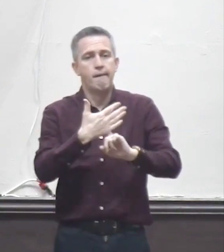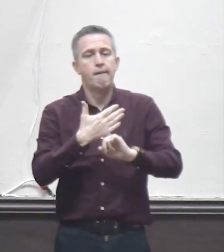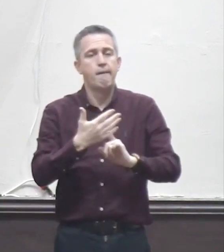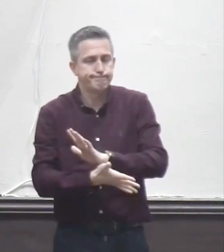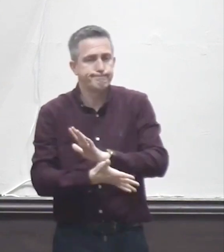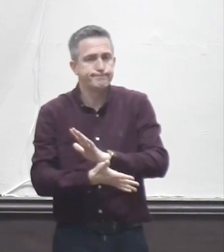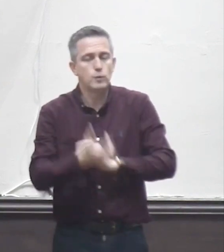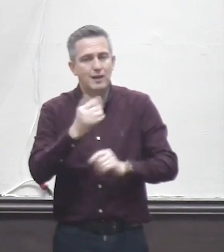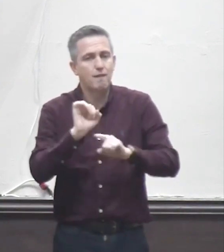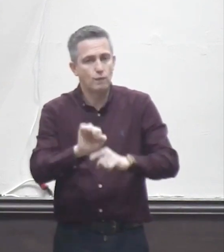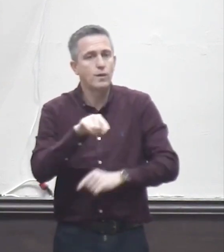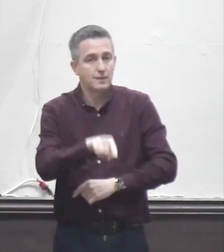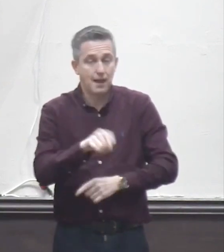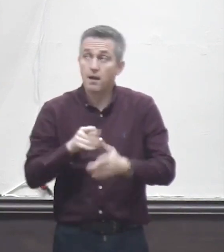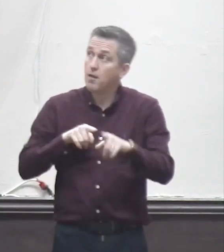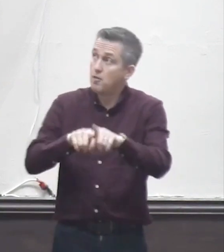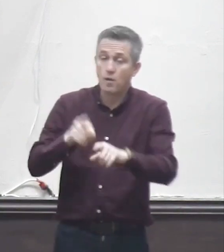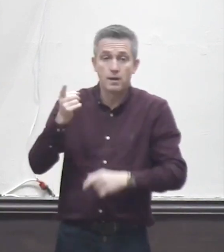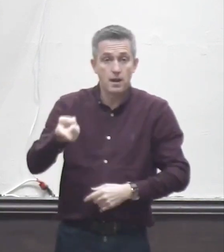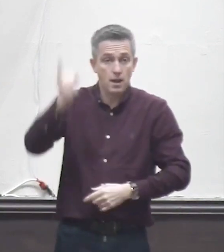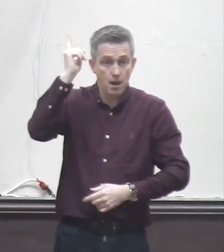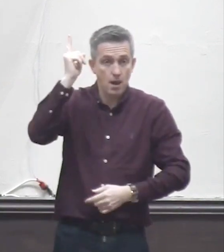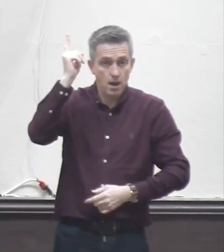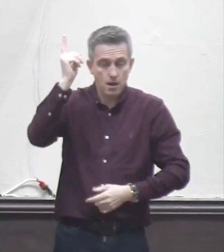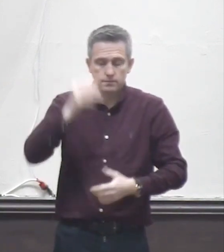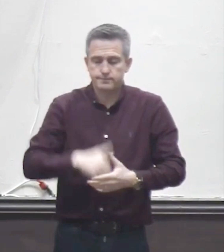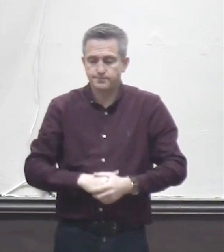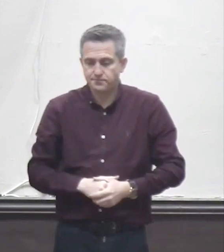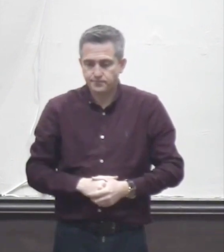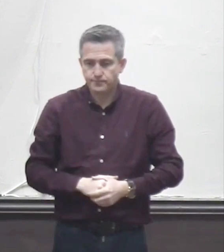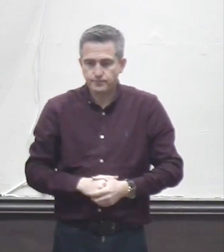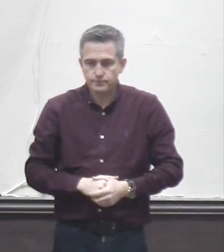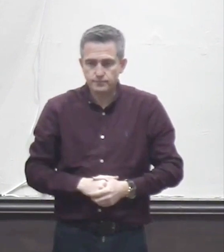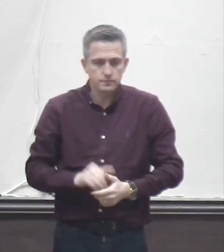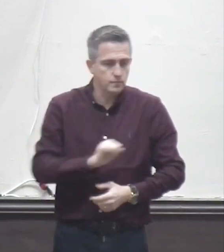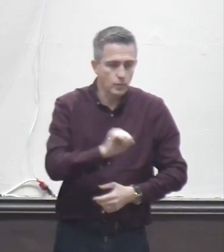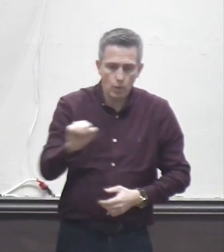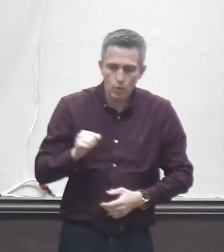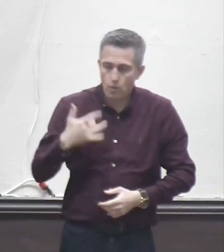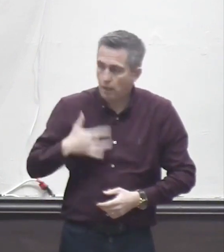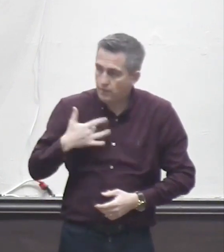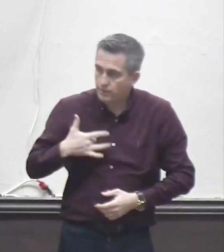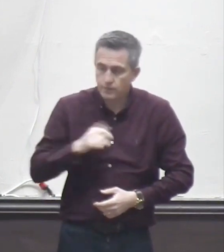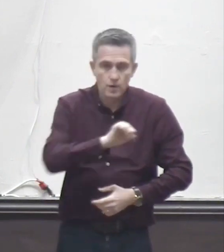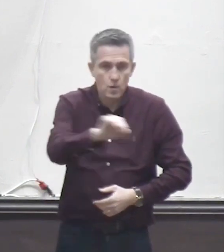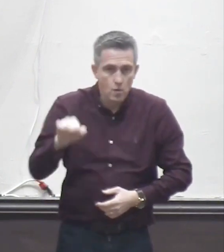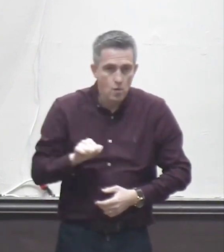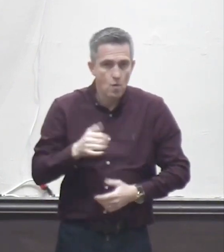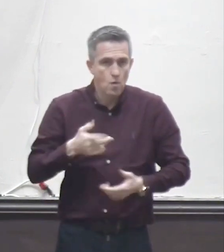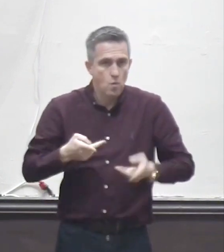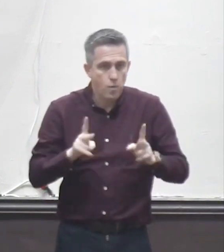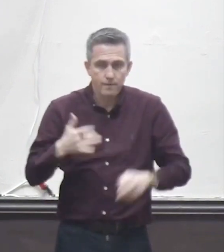and distortion. One of the most fundamental aspects of our deen, and it's important for